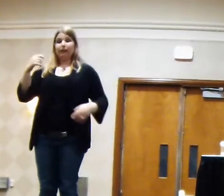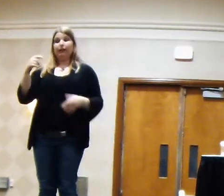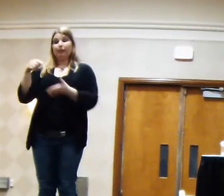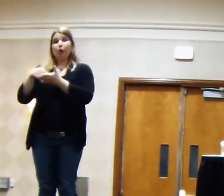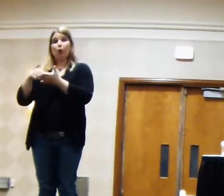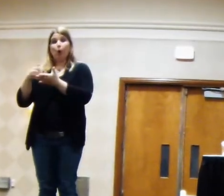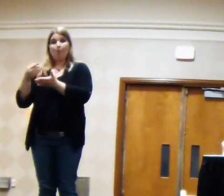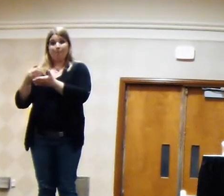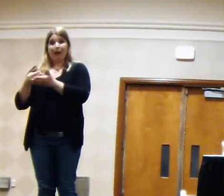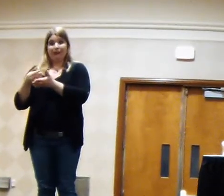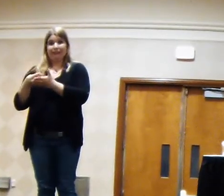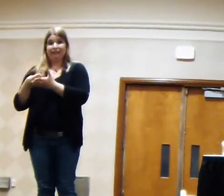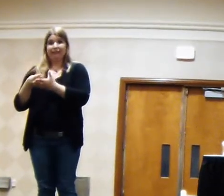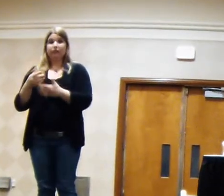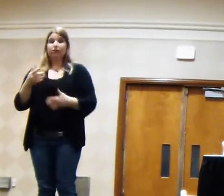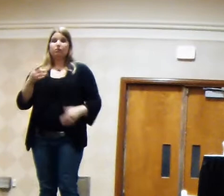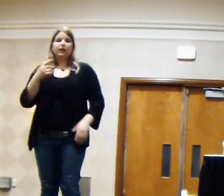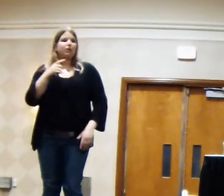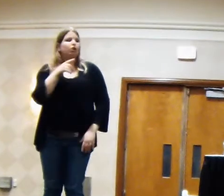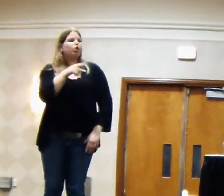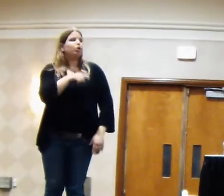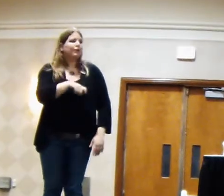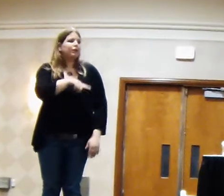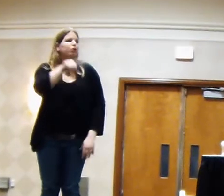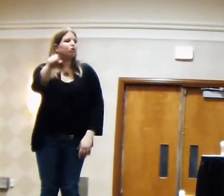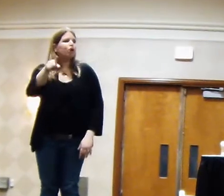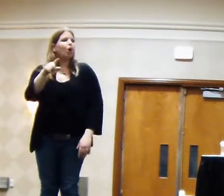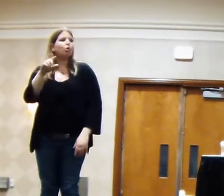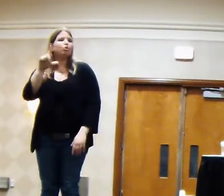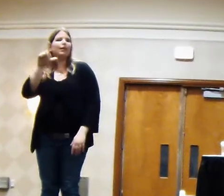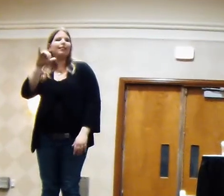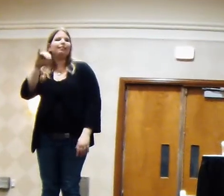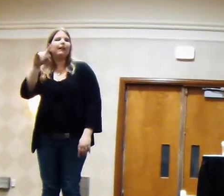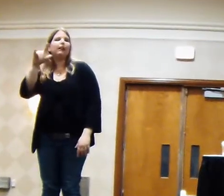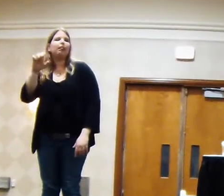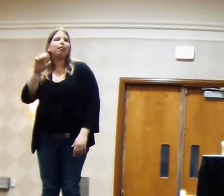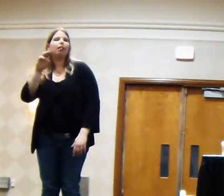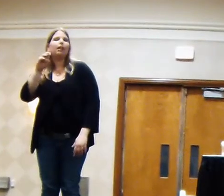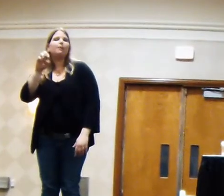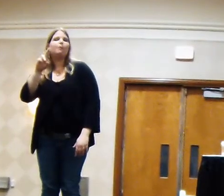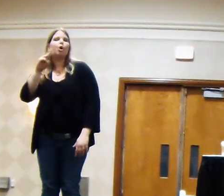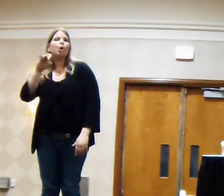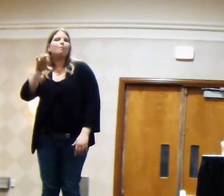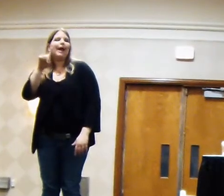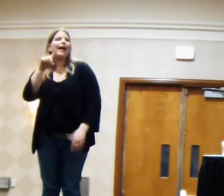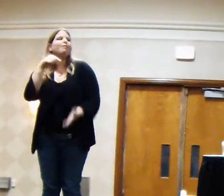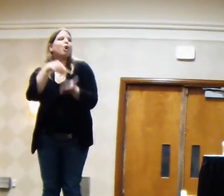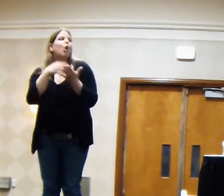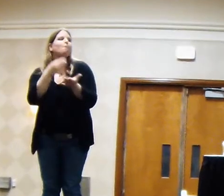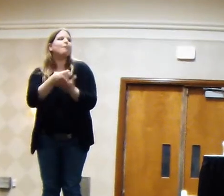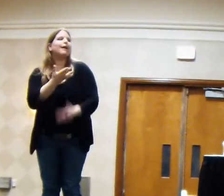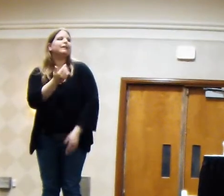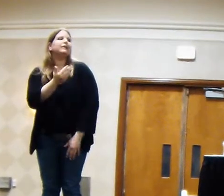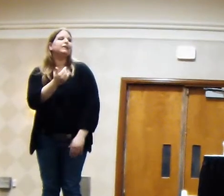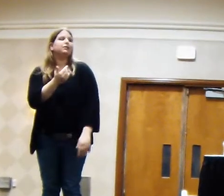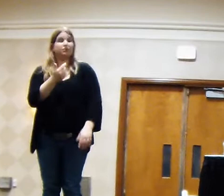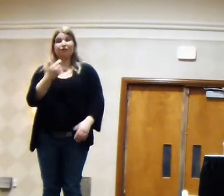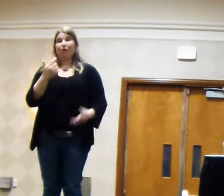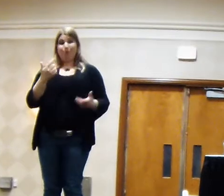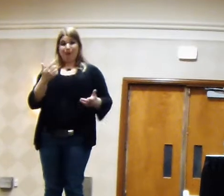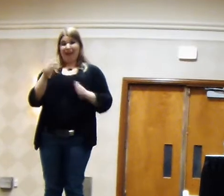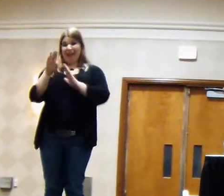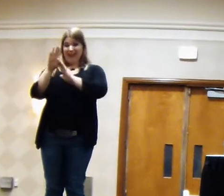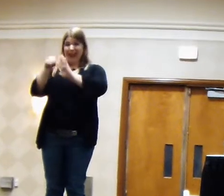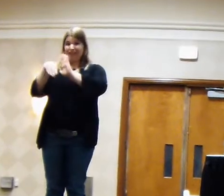have to loan us your dancer to star in The Little Mermaid. So that's how I got my first acting job. Because after like a half an